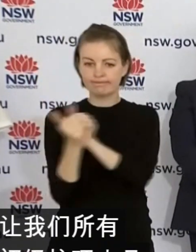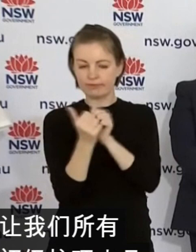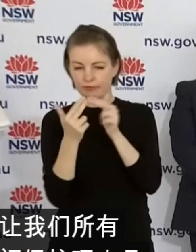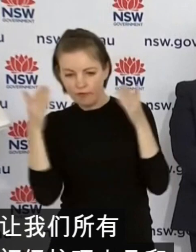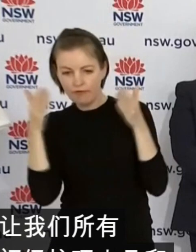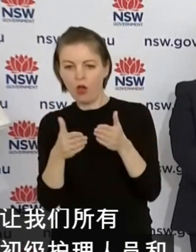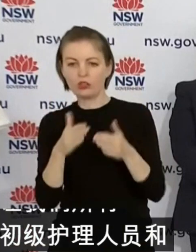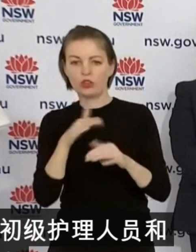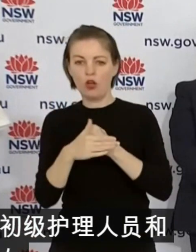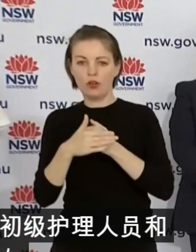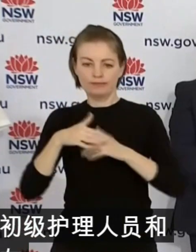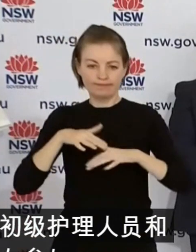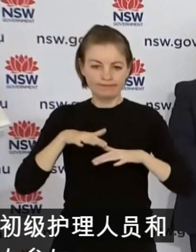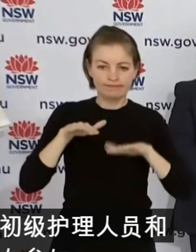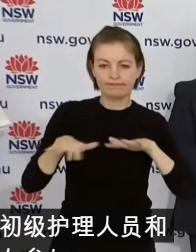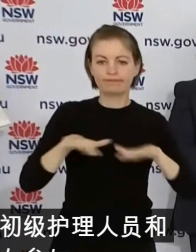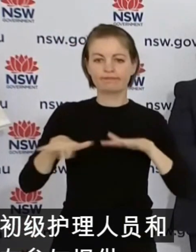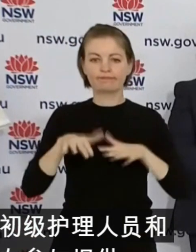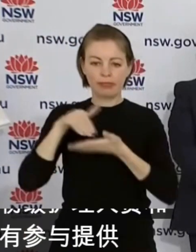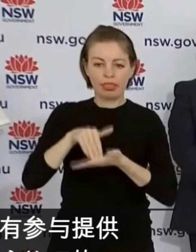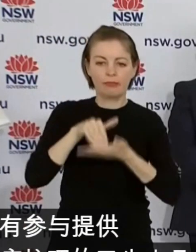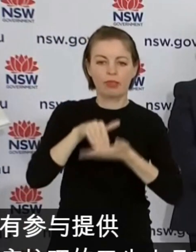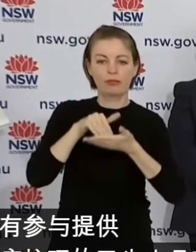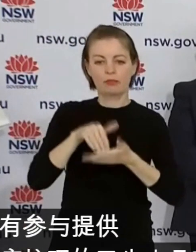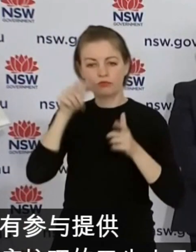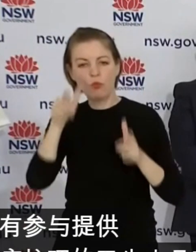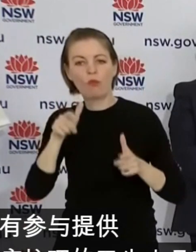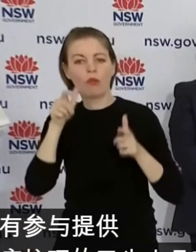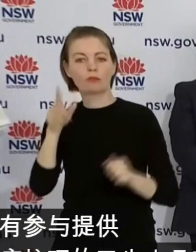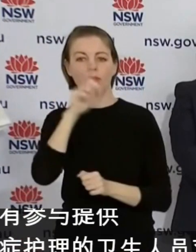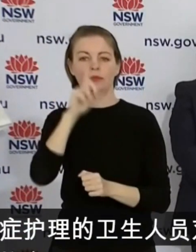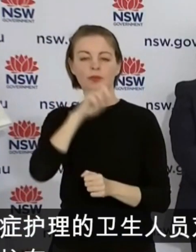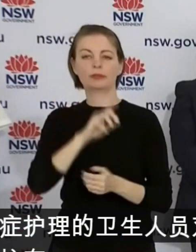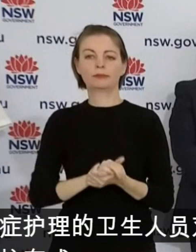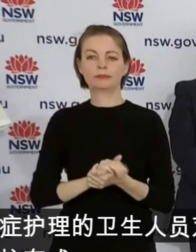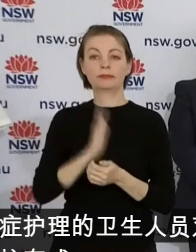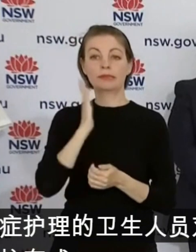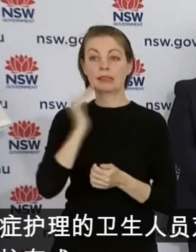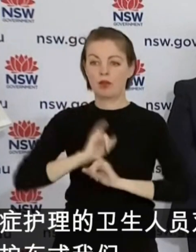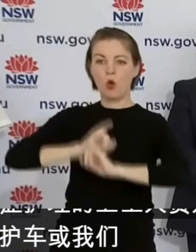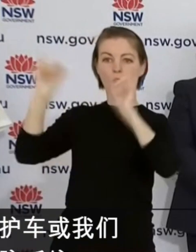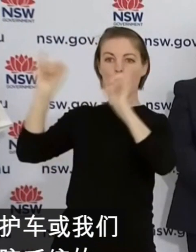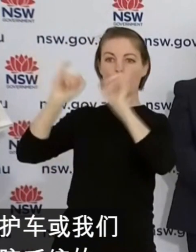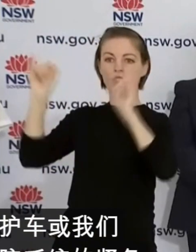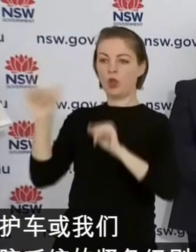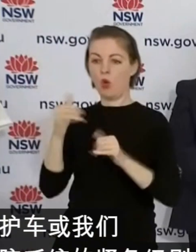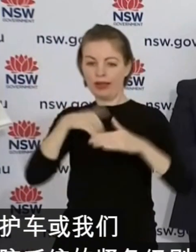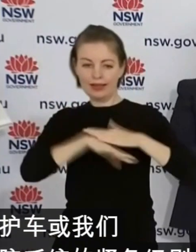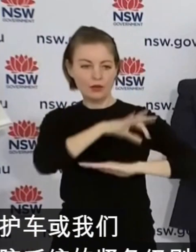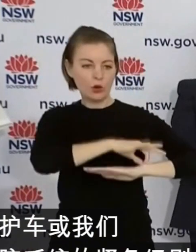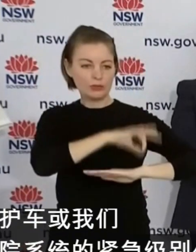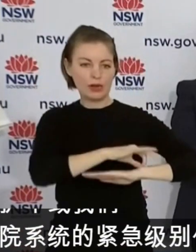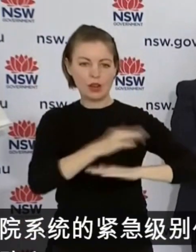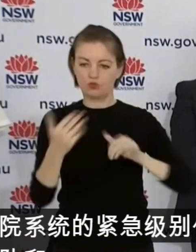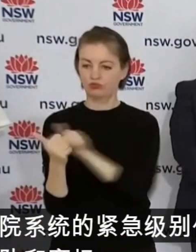all of our health staff who are involved in providing that critical care, whether it's at the emergency level at ambulance or in our hospital system, working